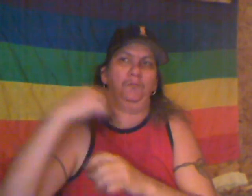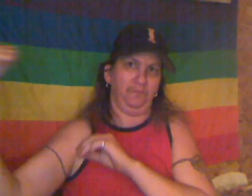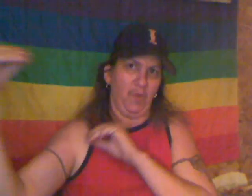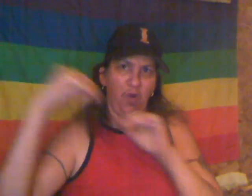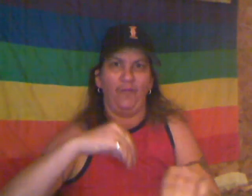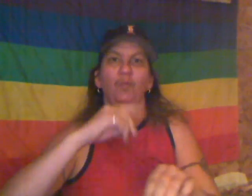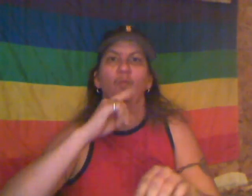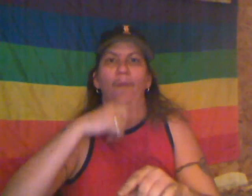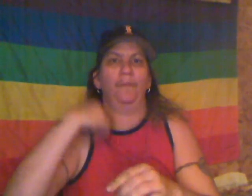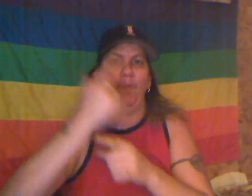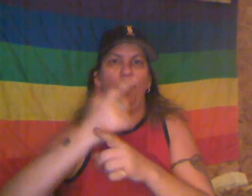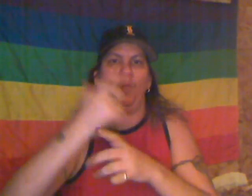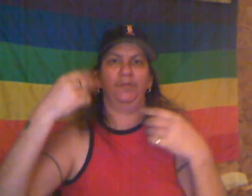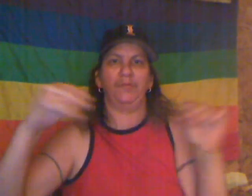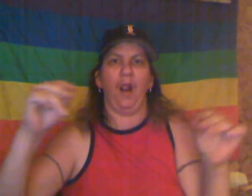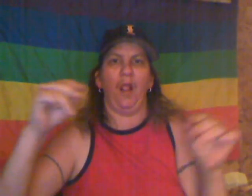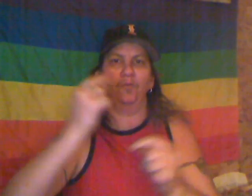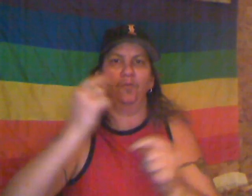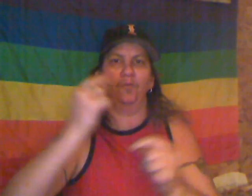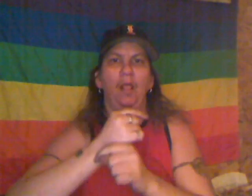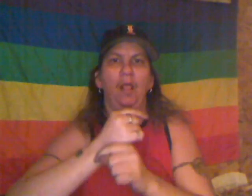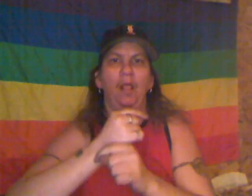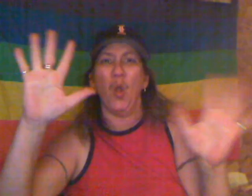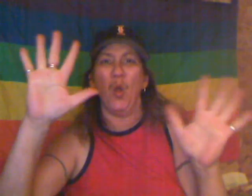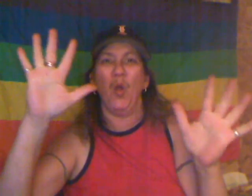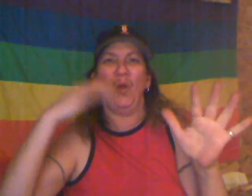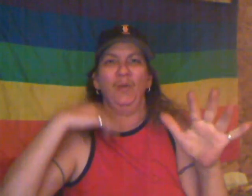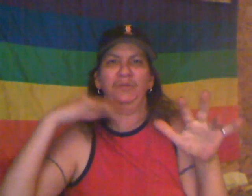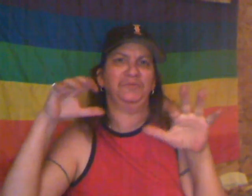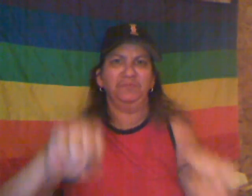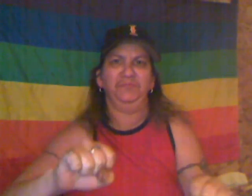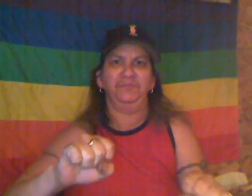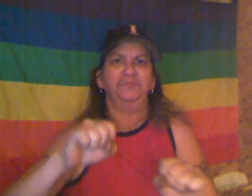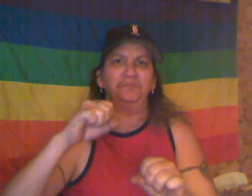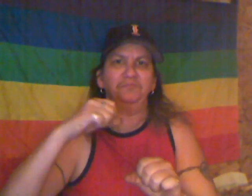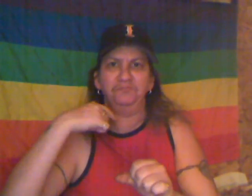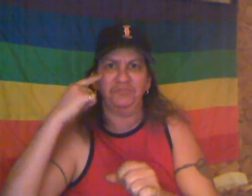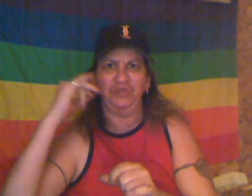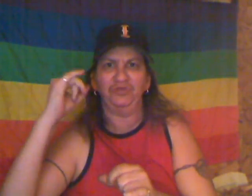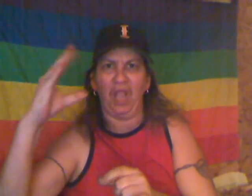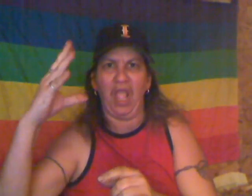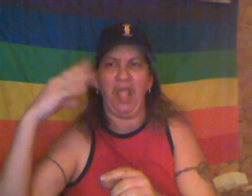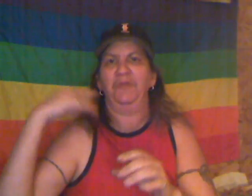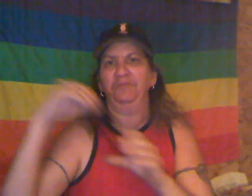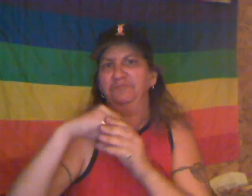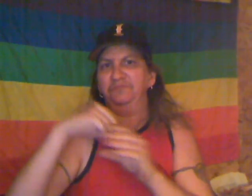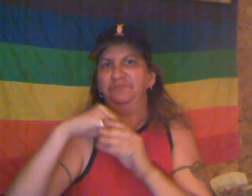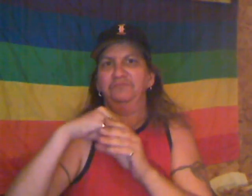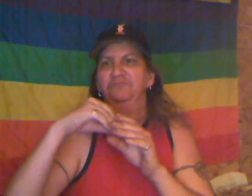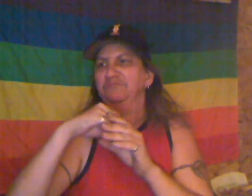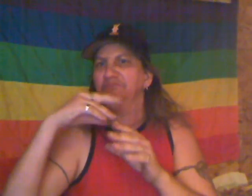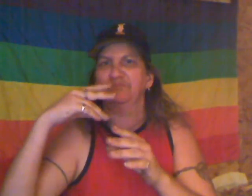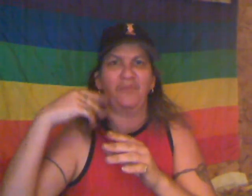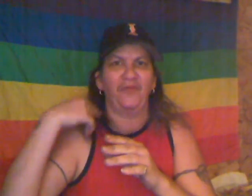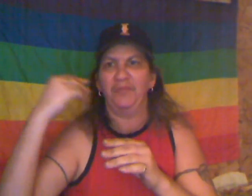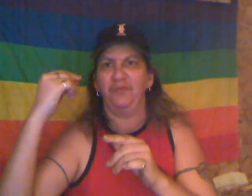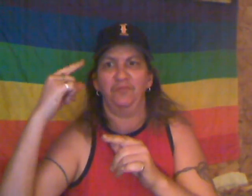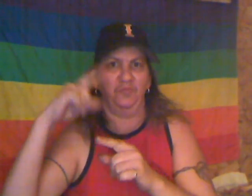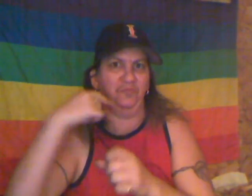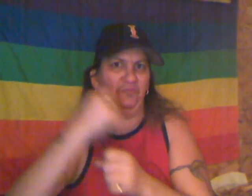is a Hubble image of a comet, the body that was created in the very early days of our solar system. This is amazing, but you know, it leaves me with